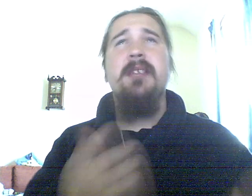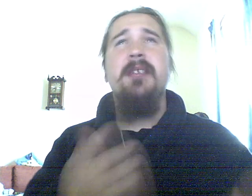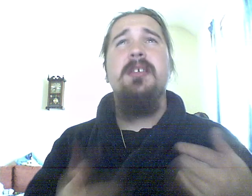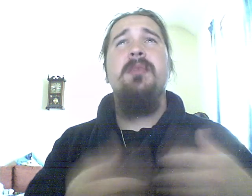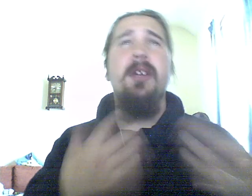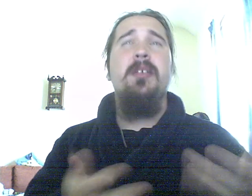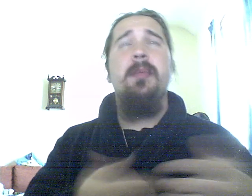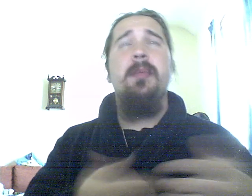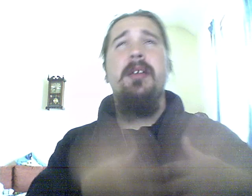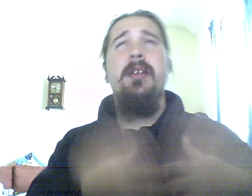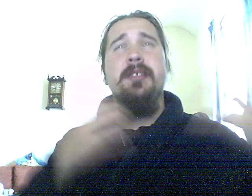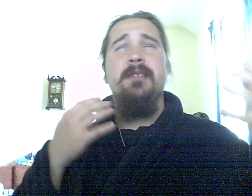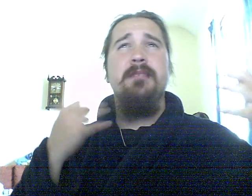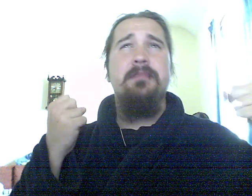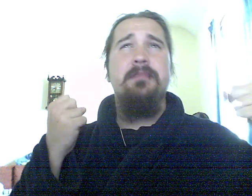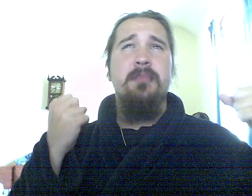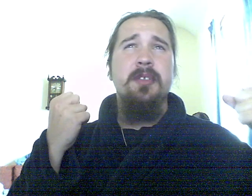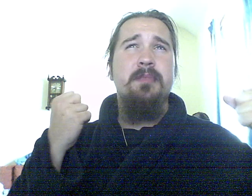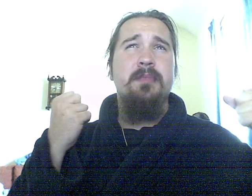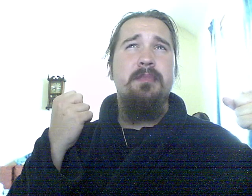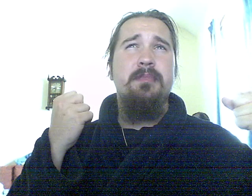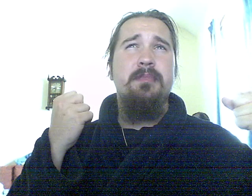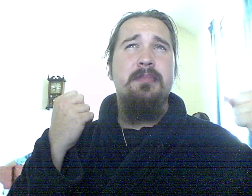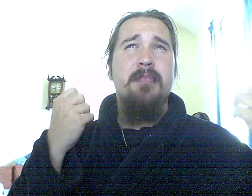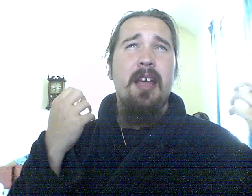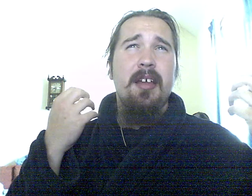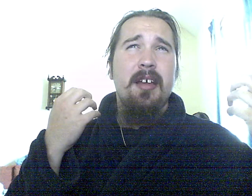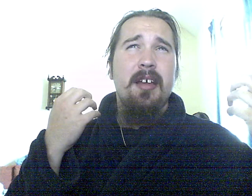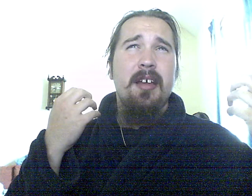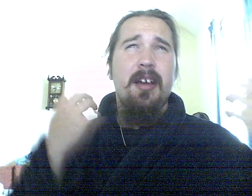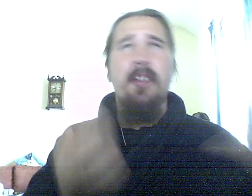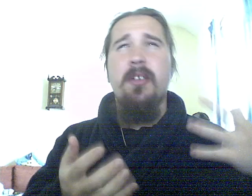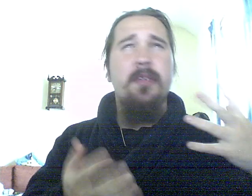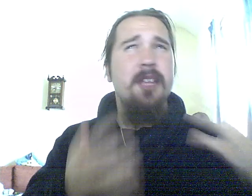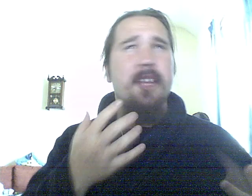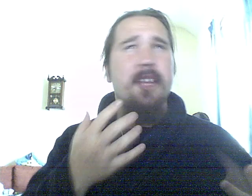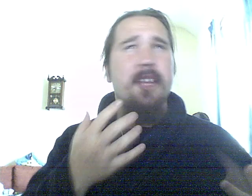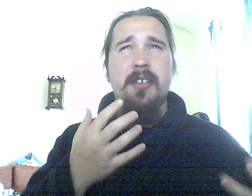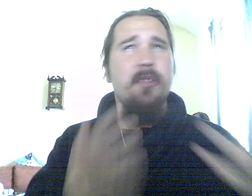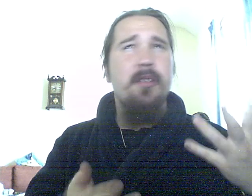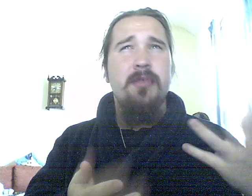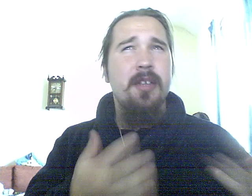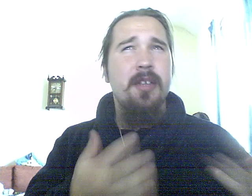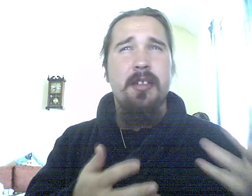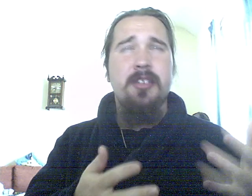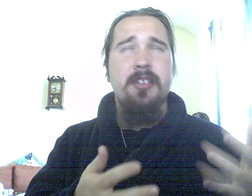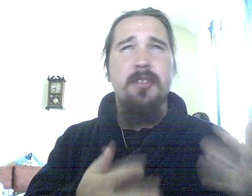Basically the way it could have been better is if it was, I don't know if it was a casting or a directing issue,